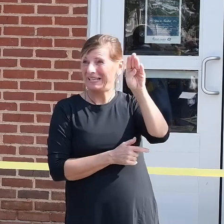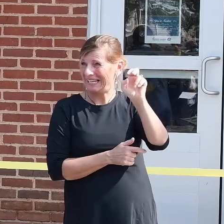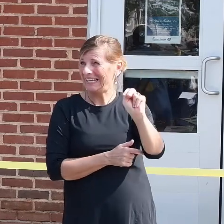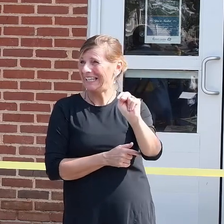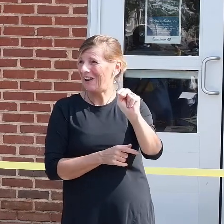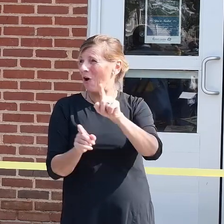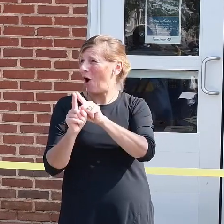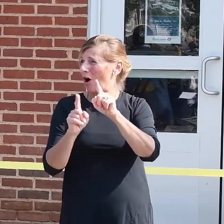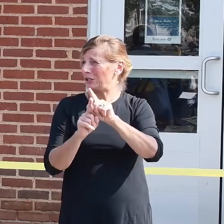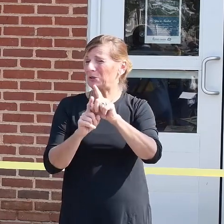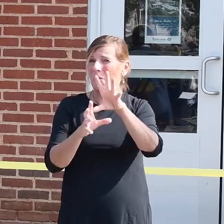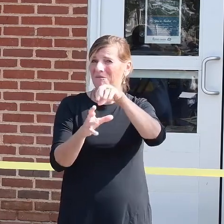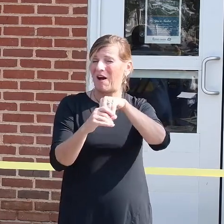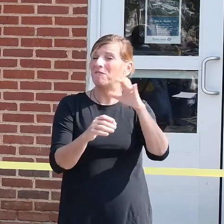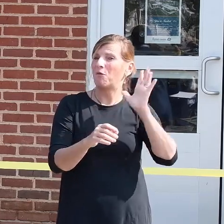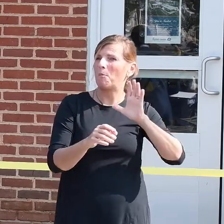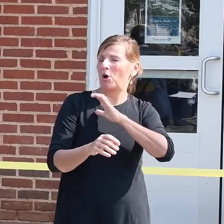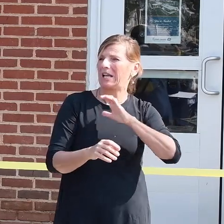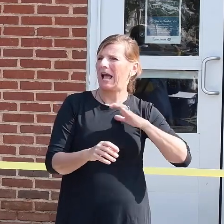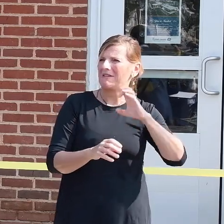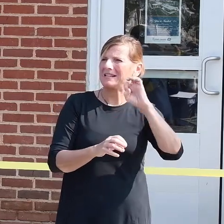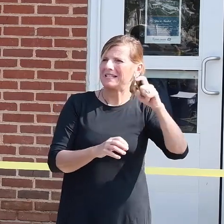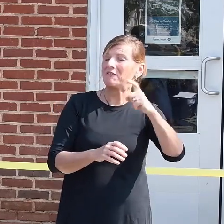in making this dream a reality.